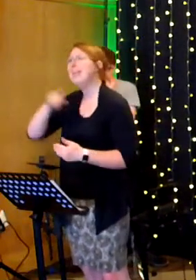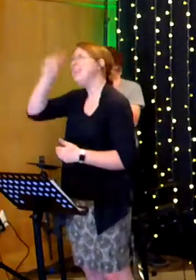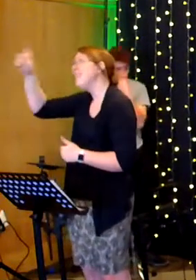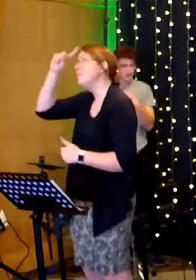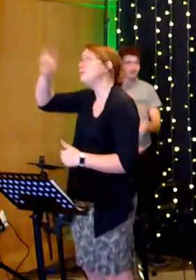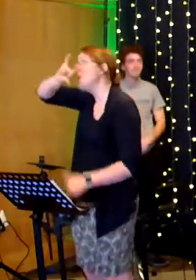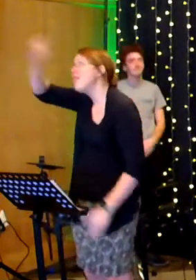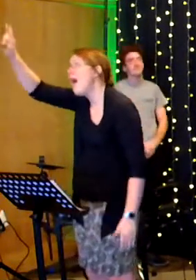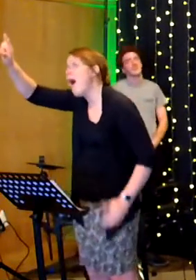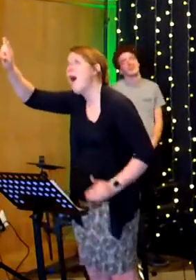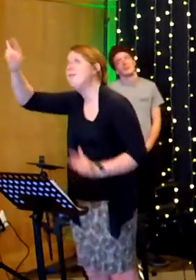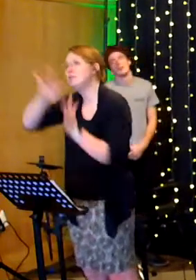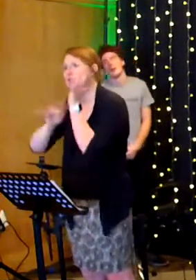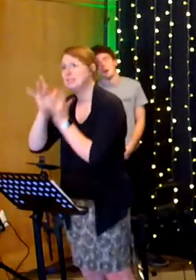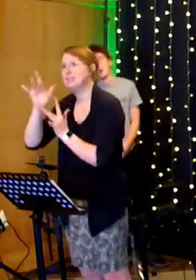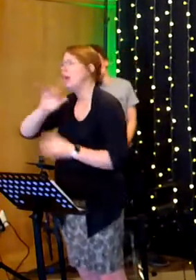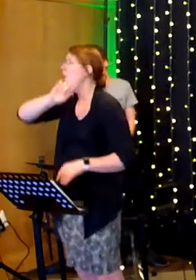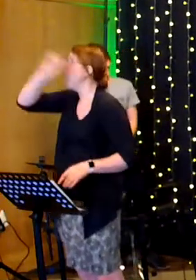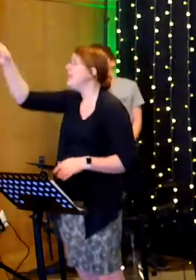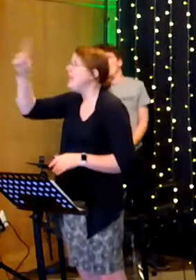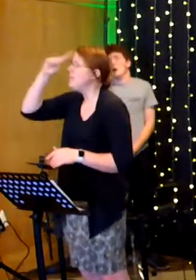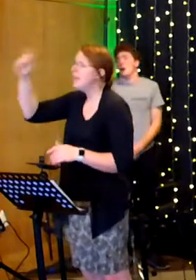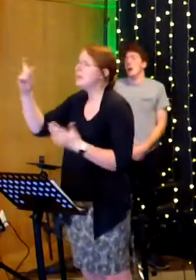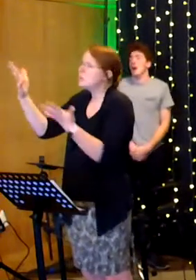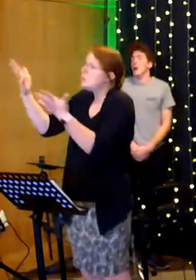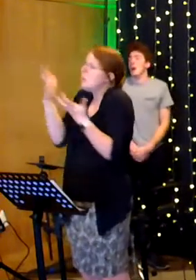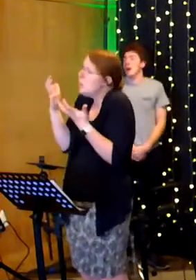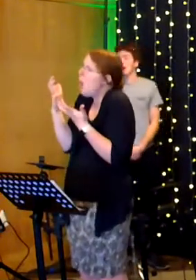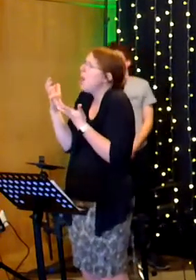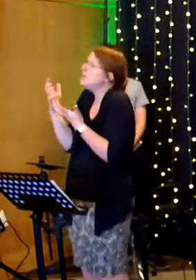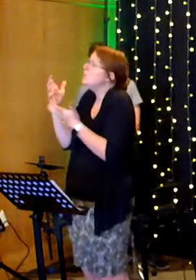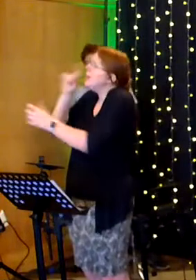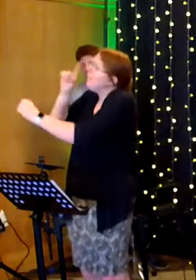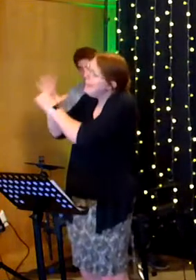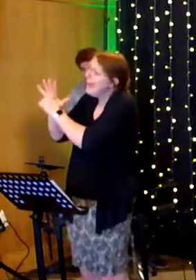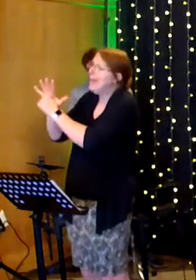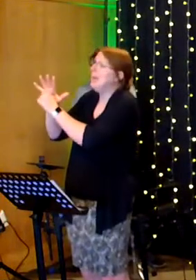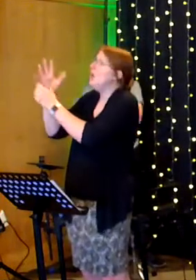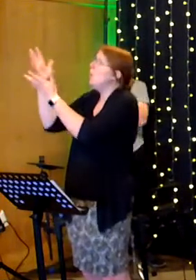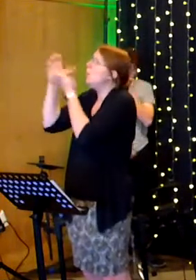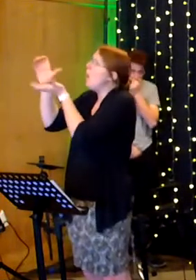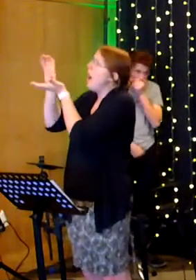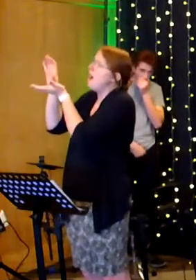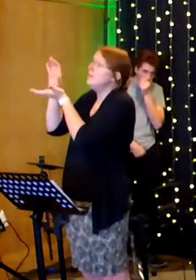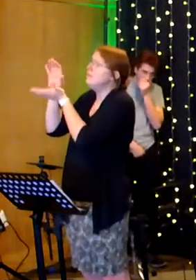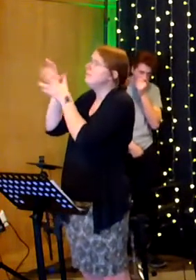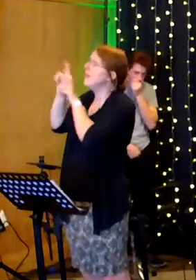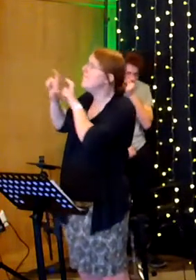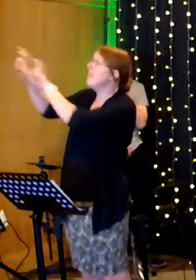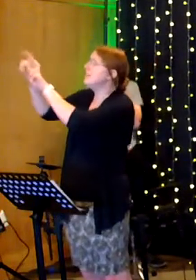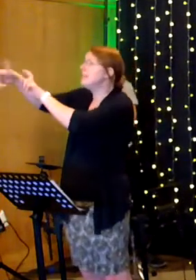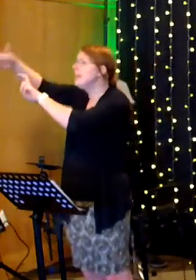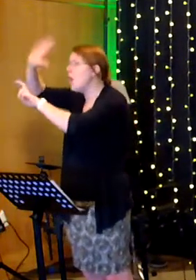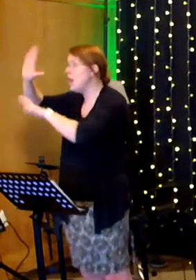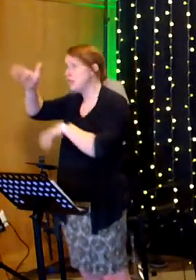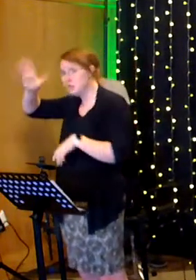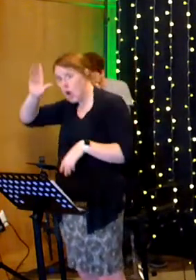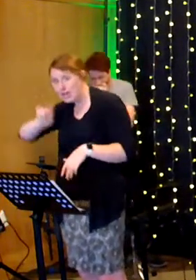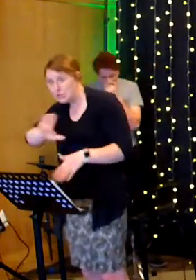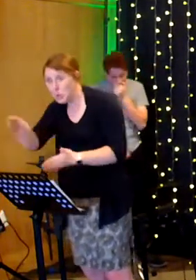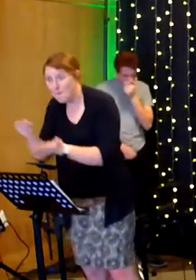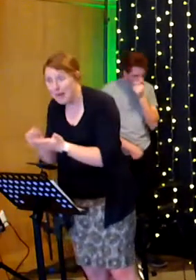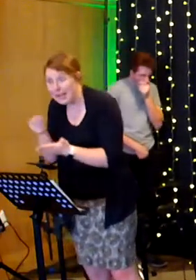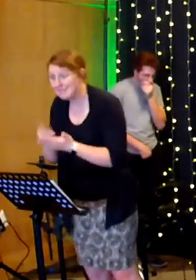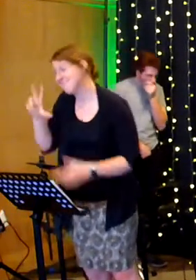We give out of our sacrifice. We give out of our commitment to be all into God. Does Jesus need your money? Does God need your money? He